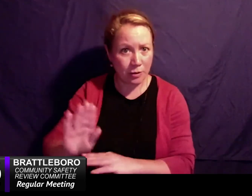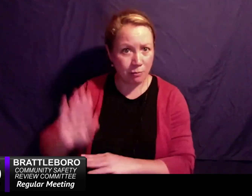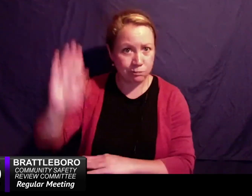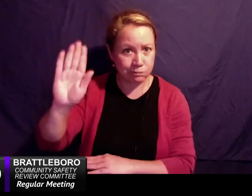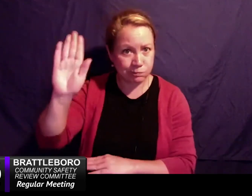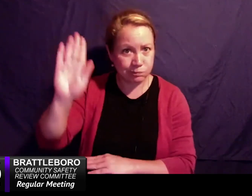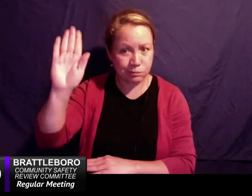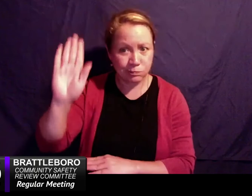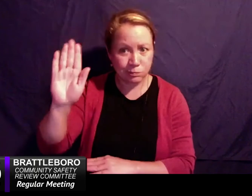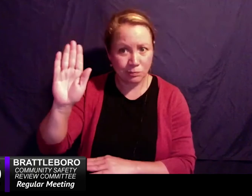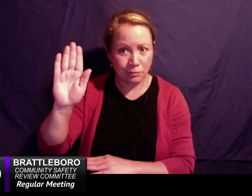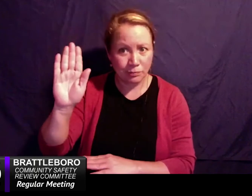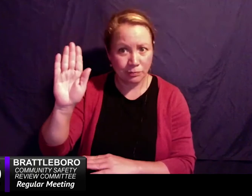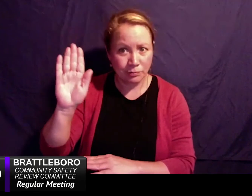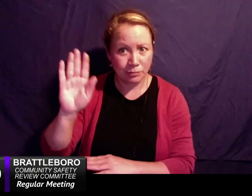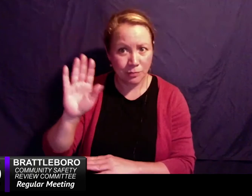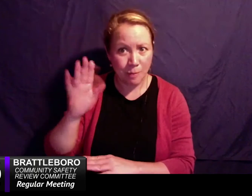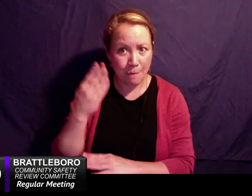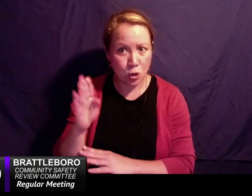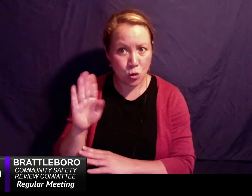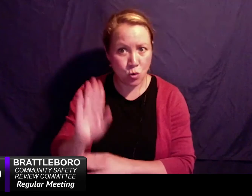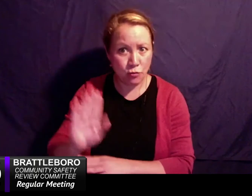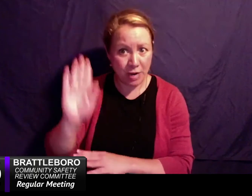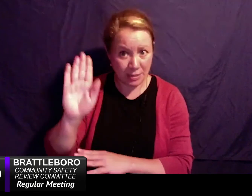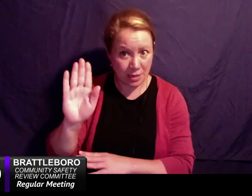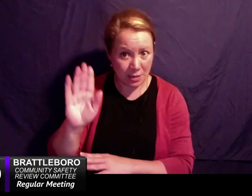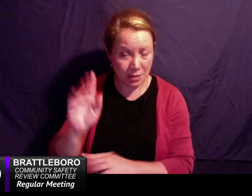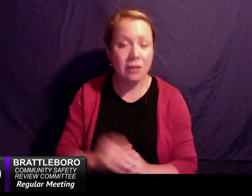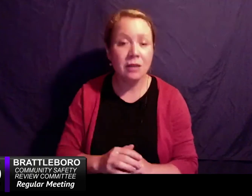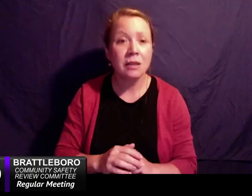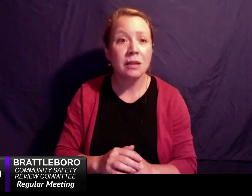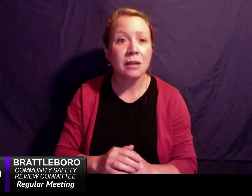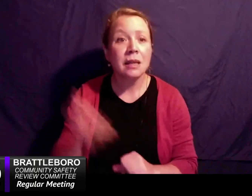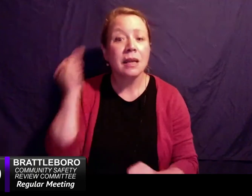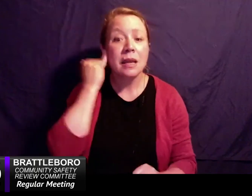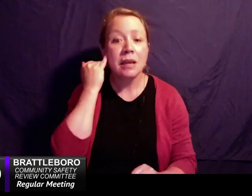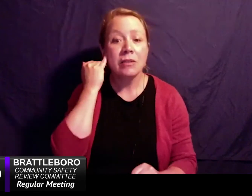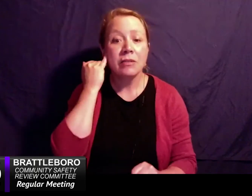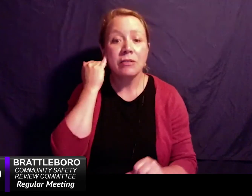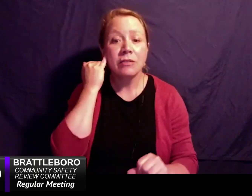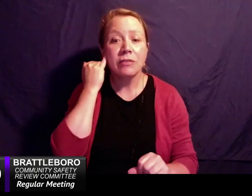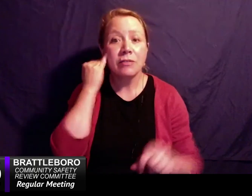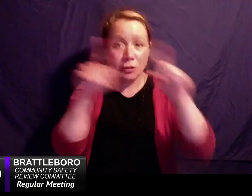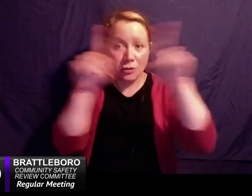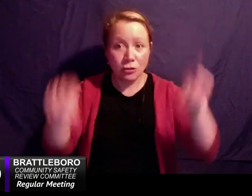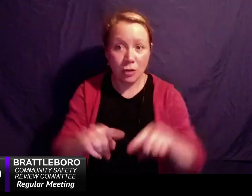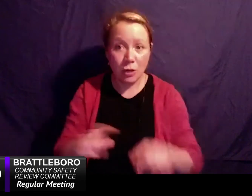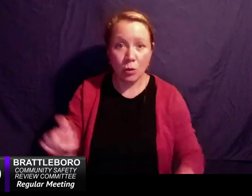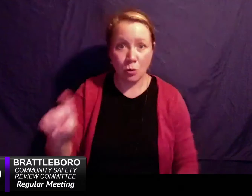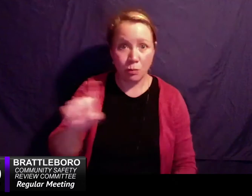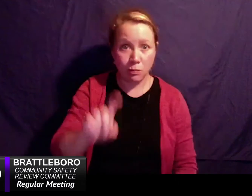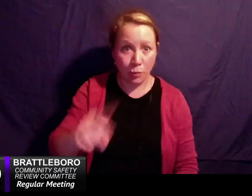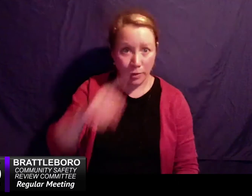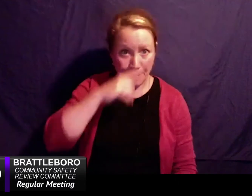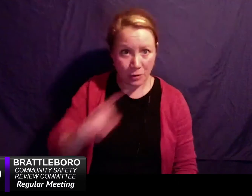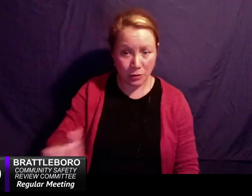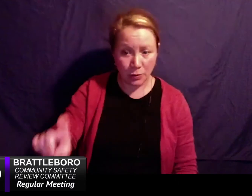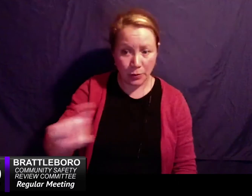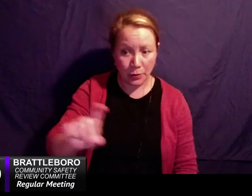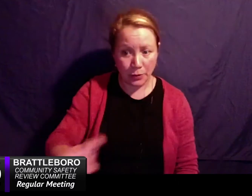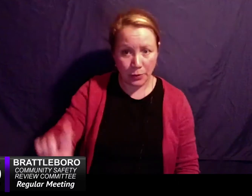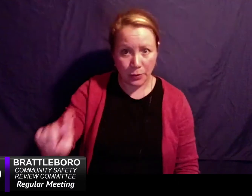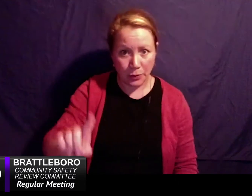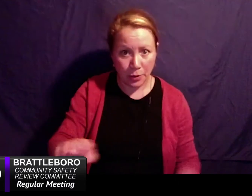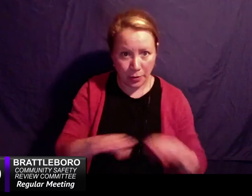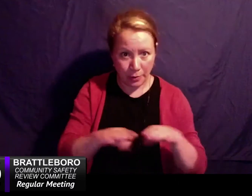feature. If you click on if you hover over the screen on the bottom, there's a bar that